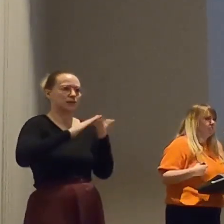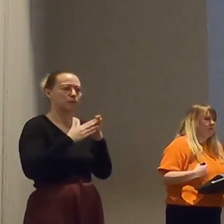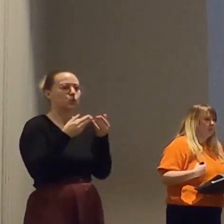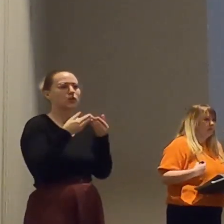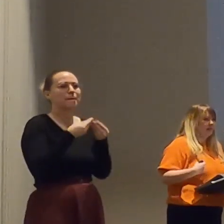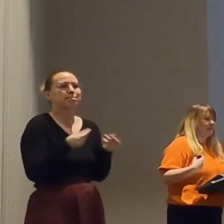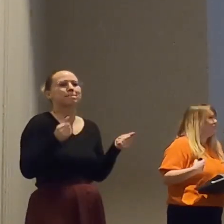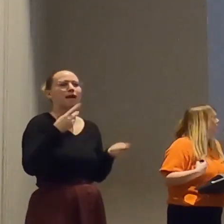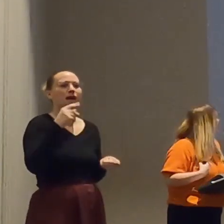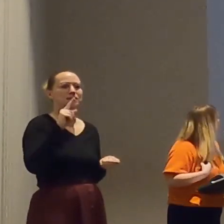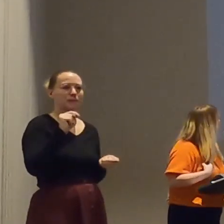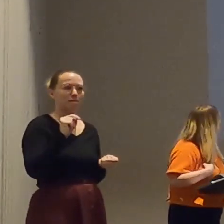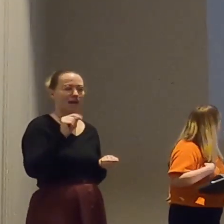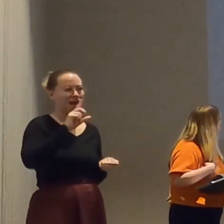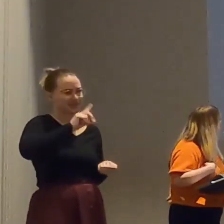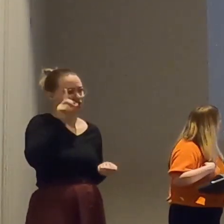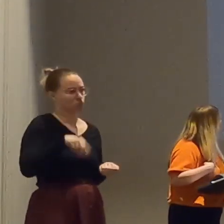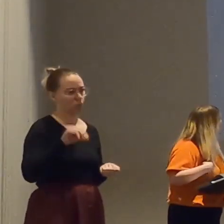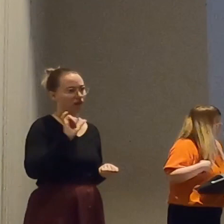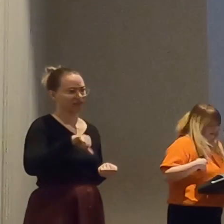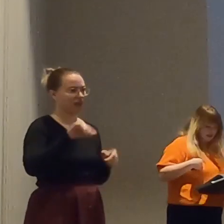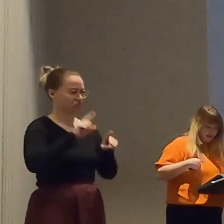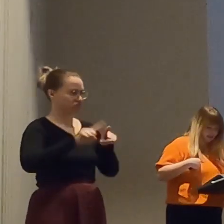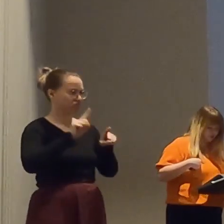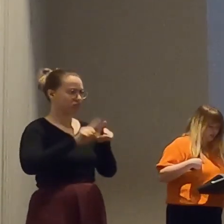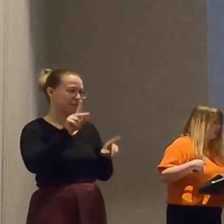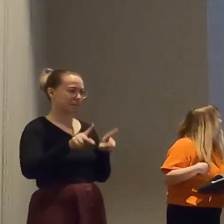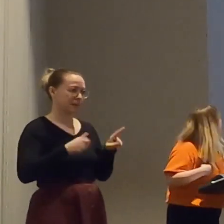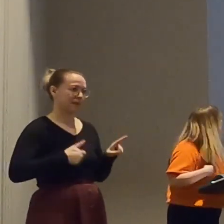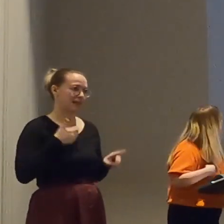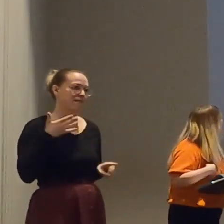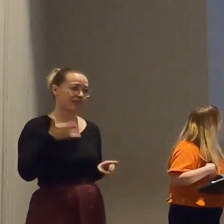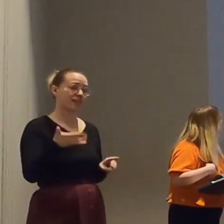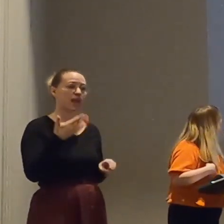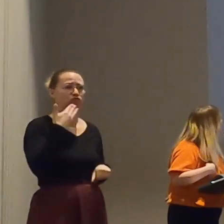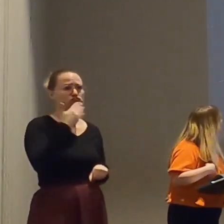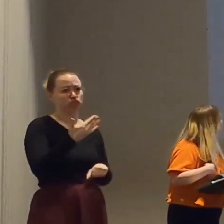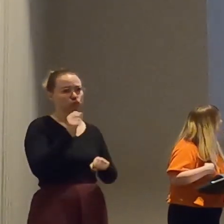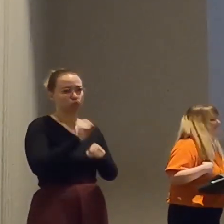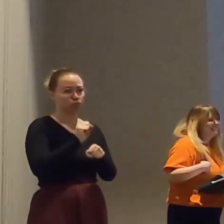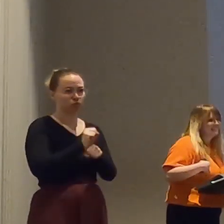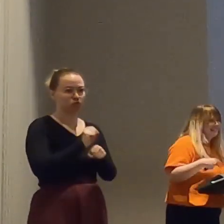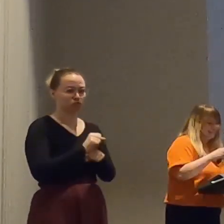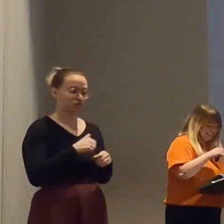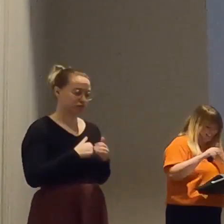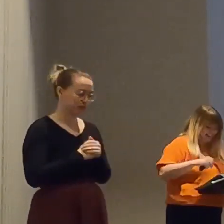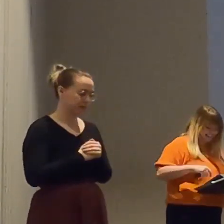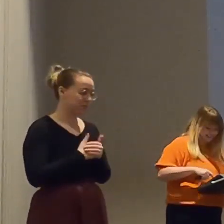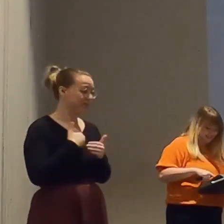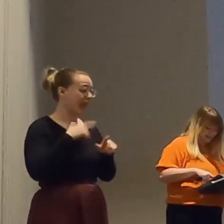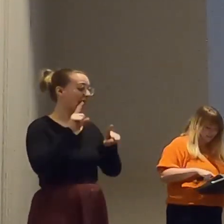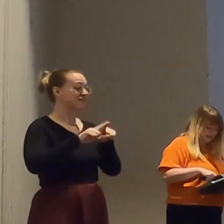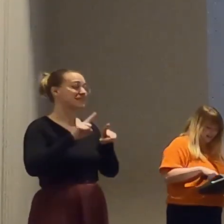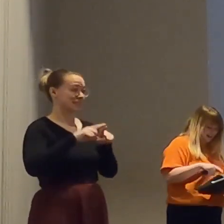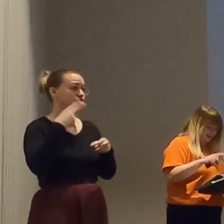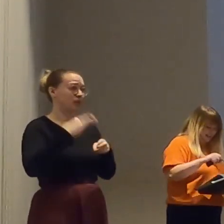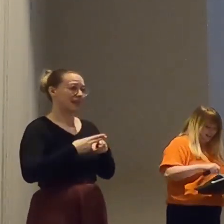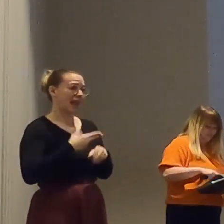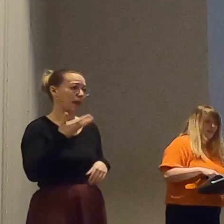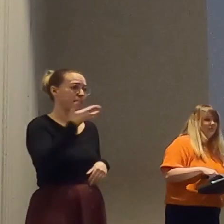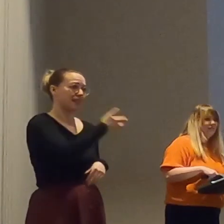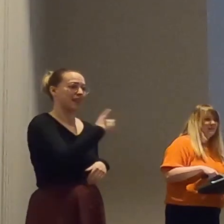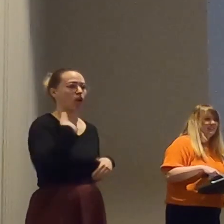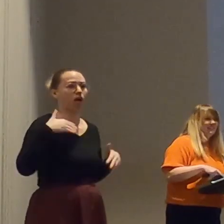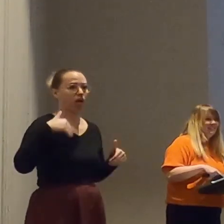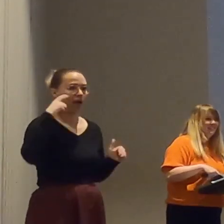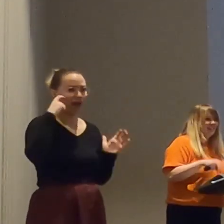of the various people that live there. It's great work. There's many other things in this that I didn't identify, but